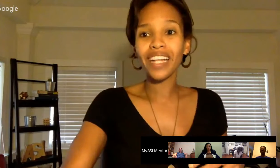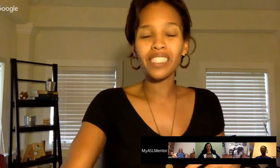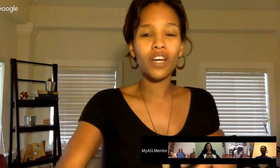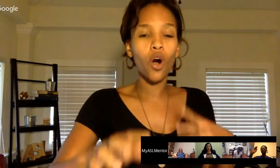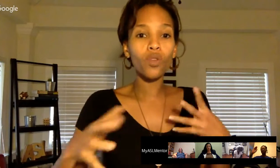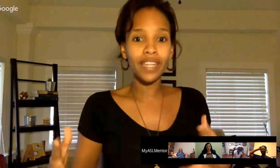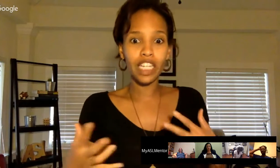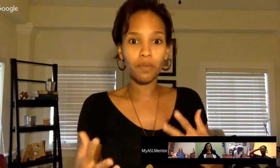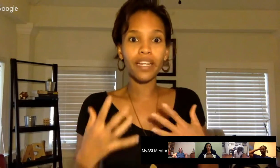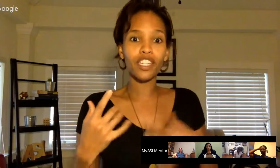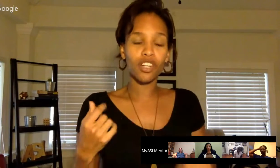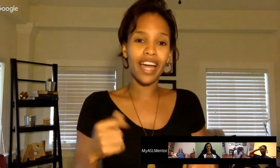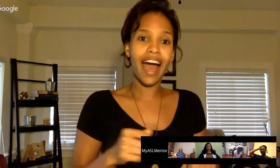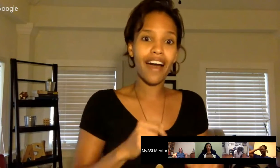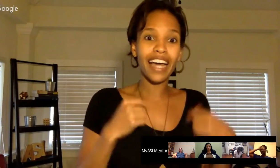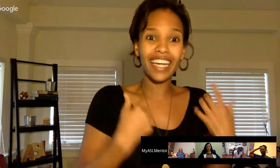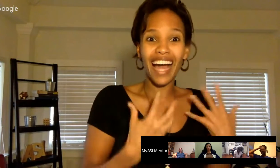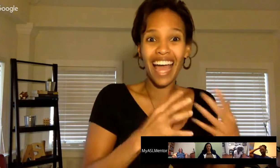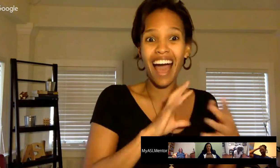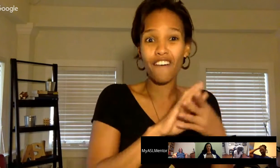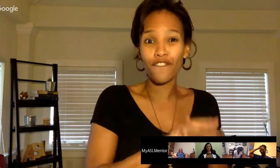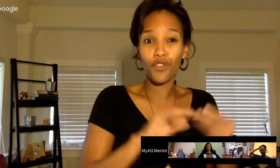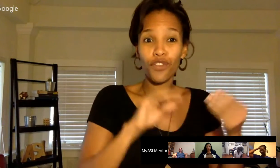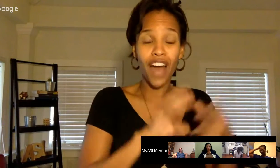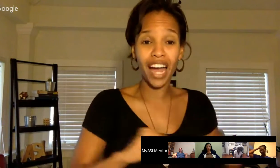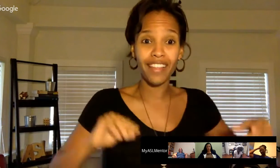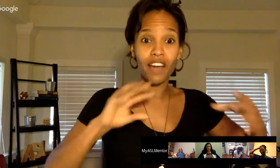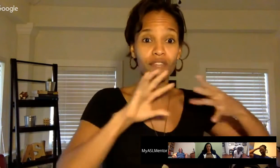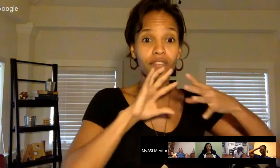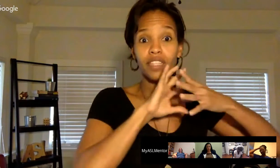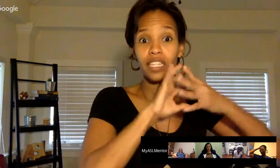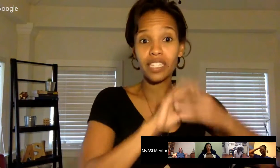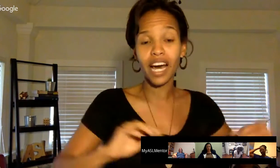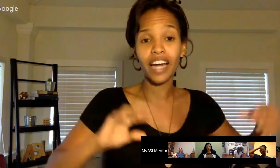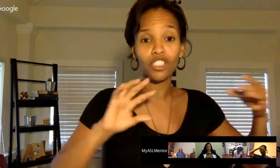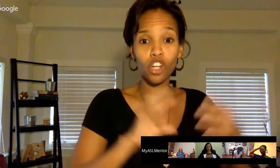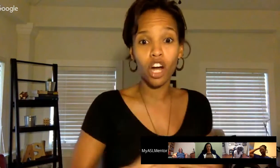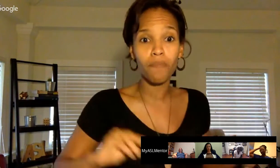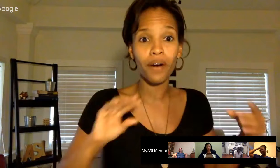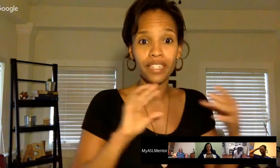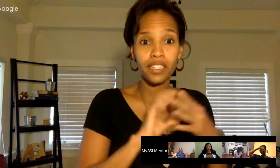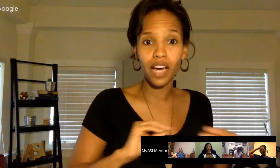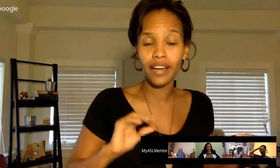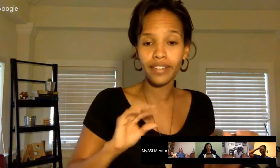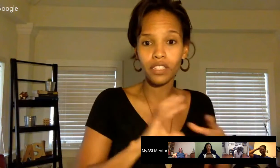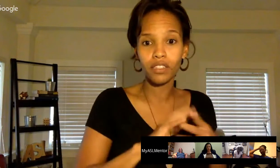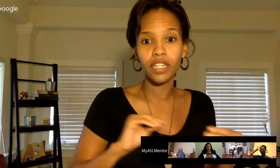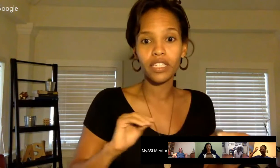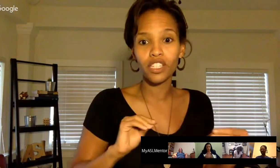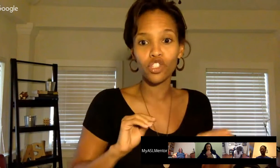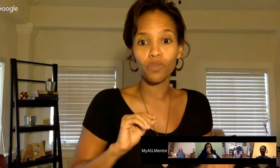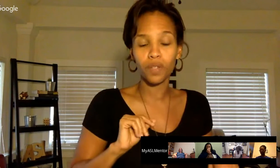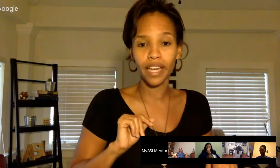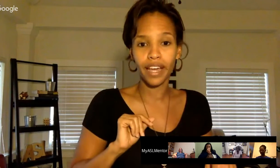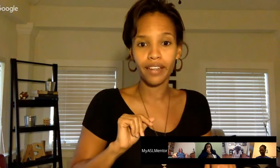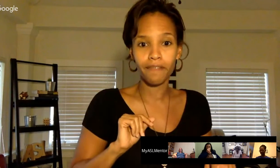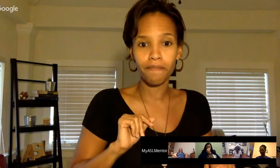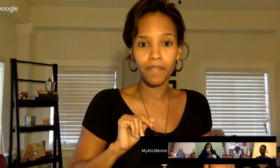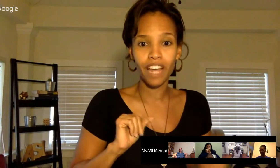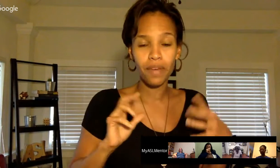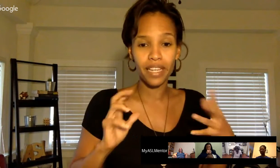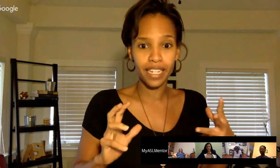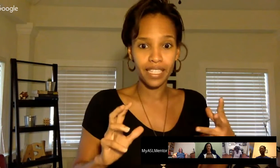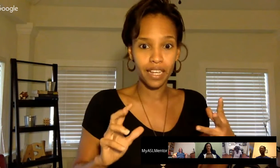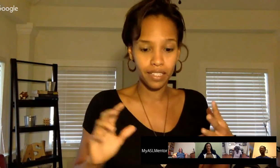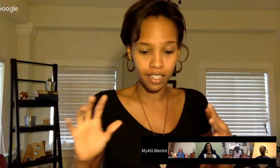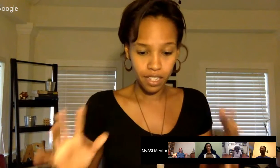but that's the only explanation I have for the fact that this sign talk about is signed is duplicated. If